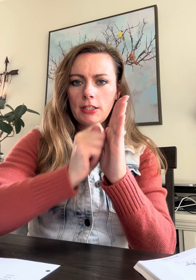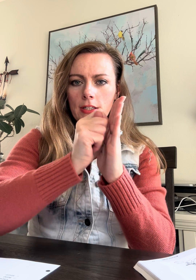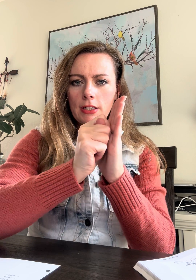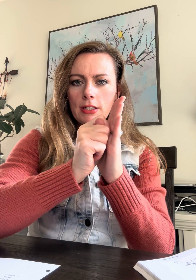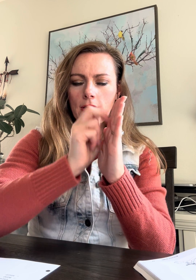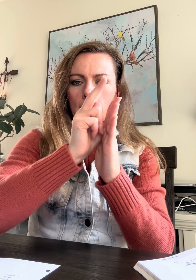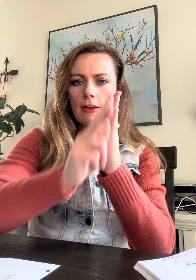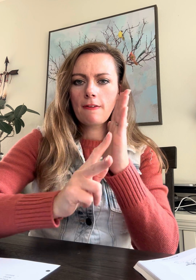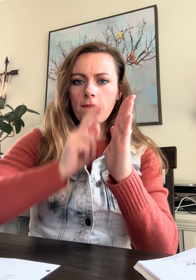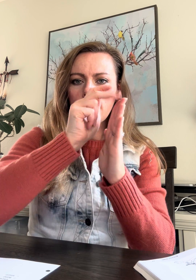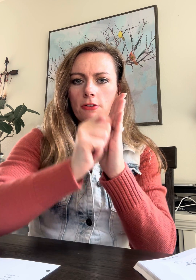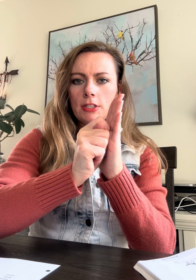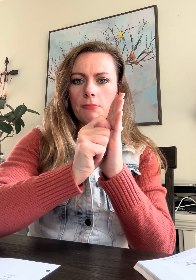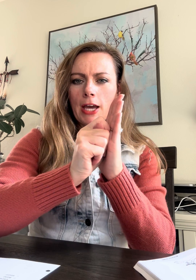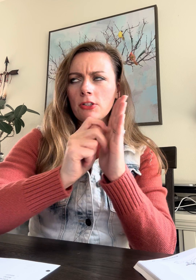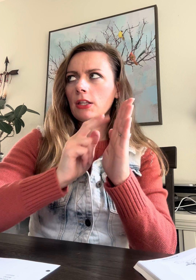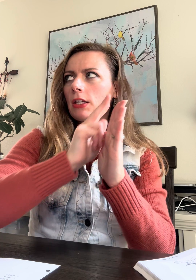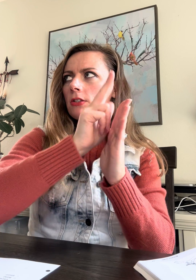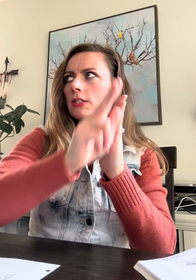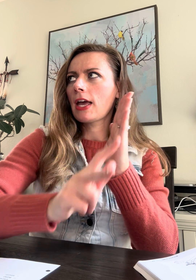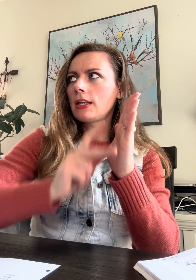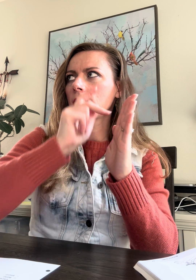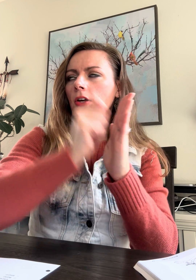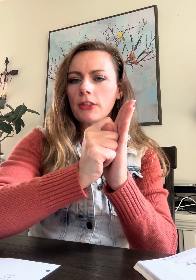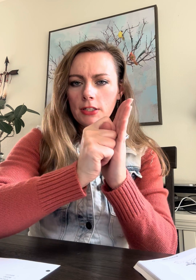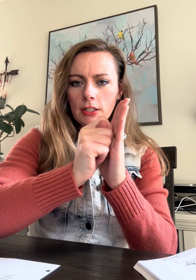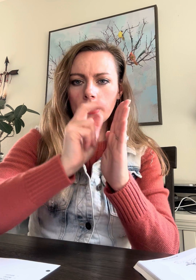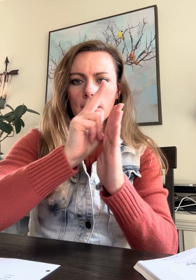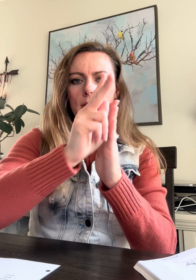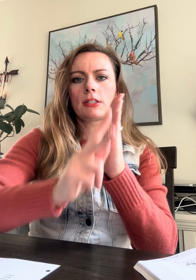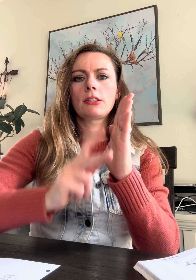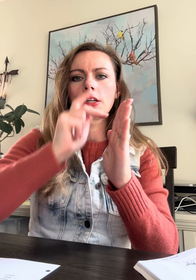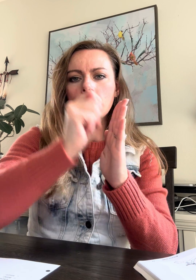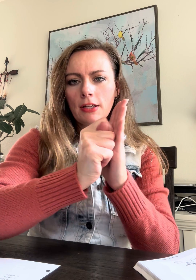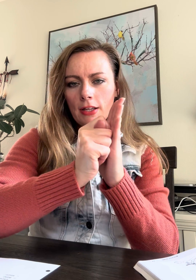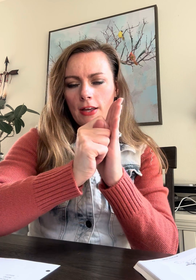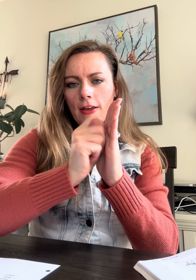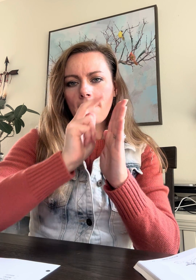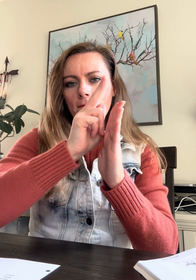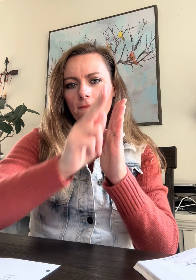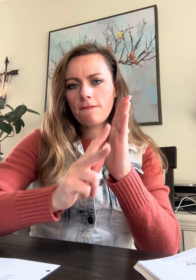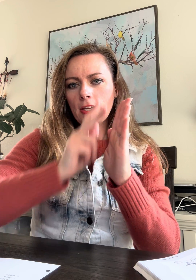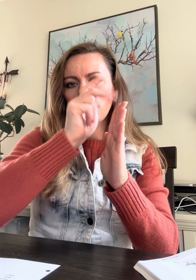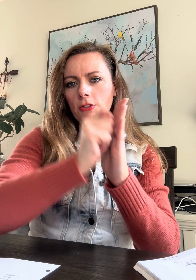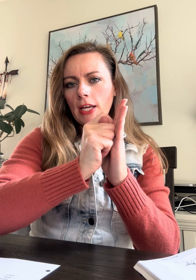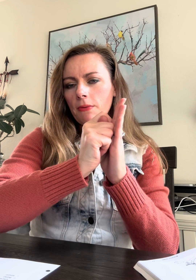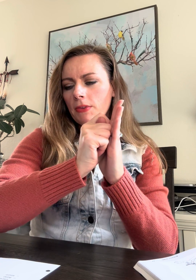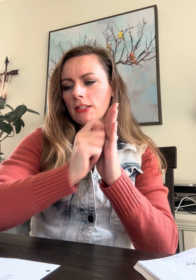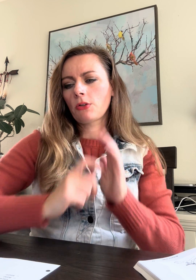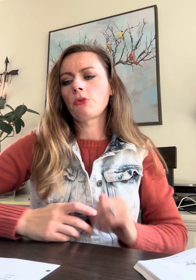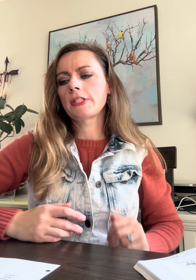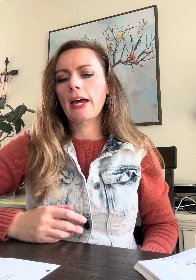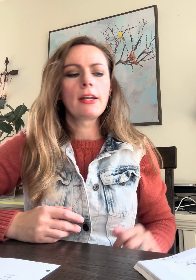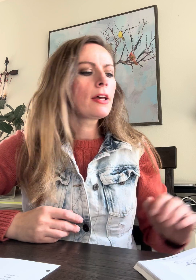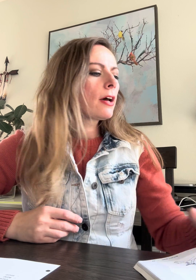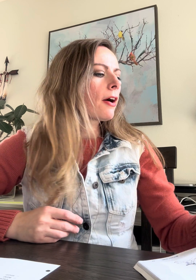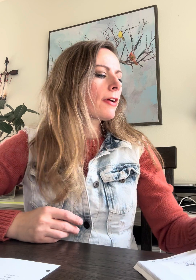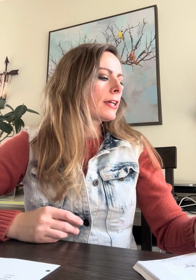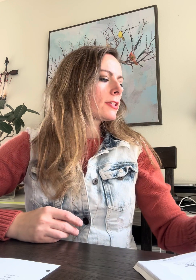T. Videotape, actually I think it just ends on the T, that's easier. Videotape, that's the old sign. All right,